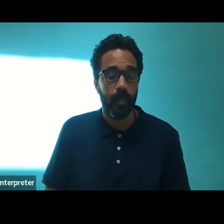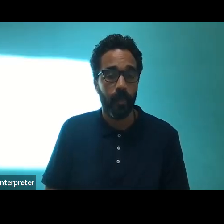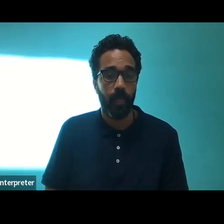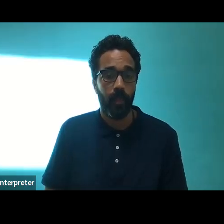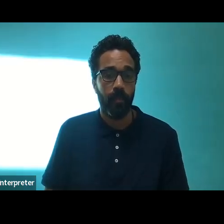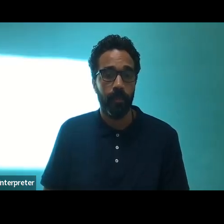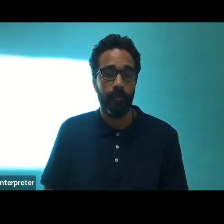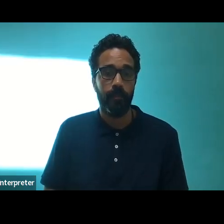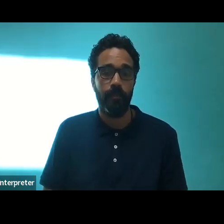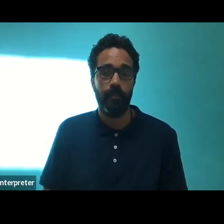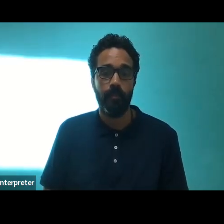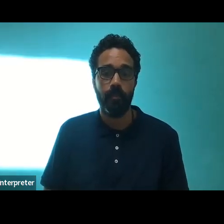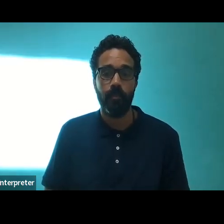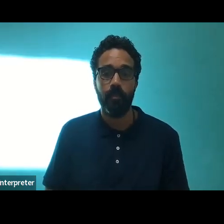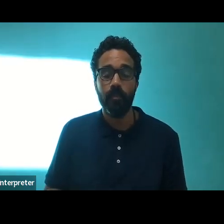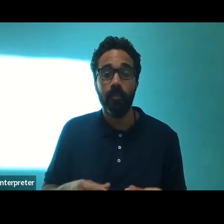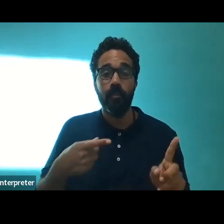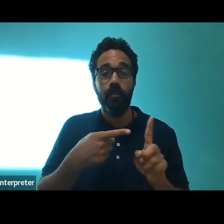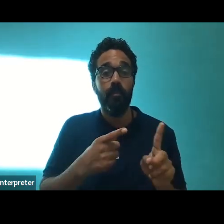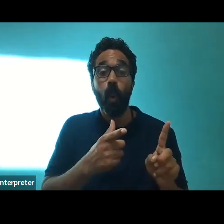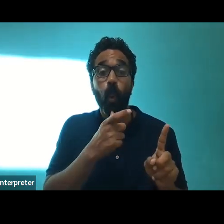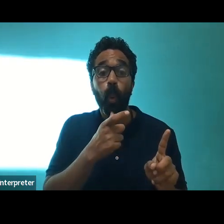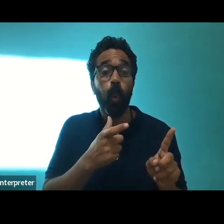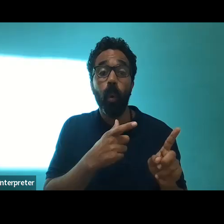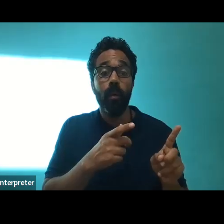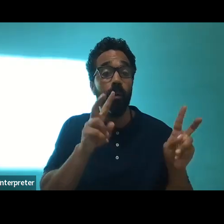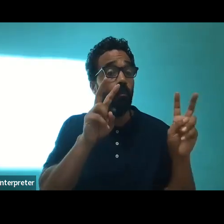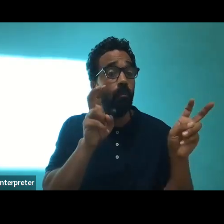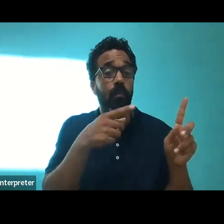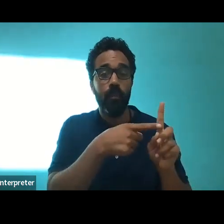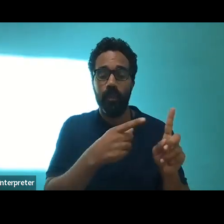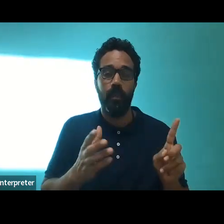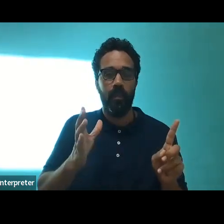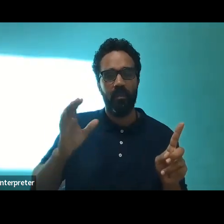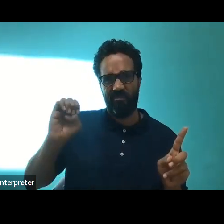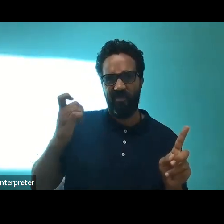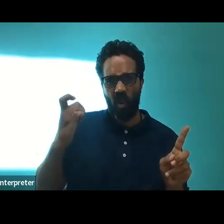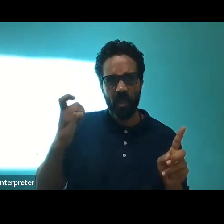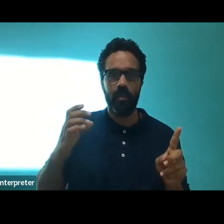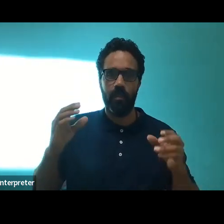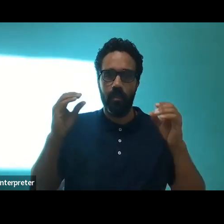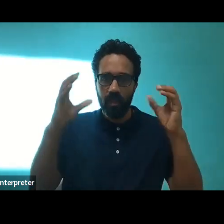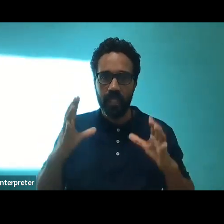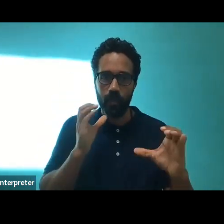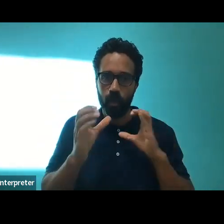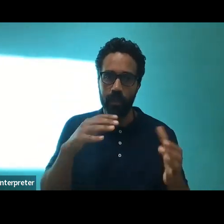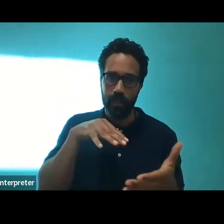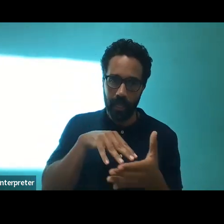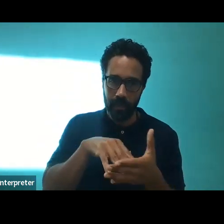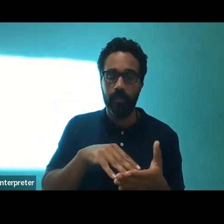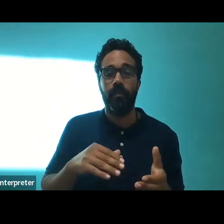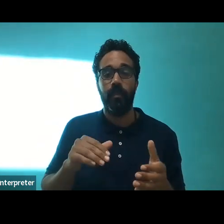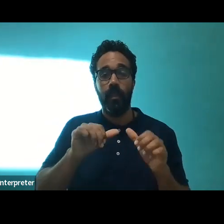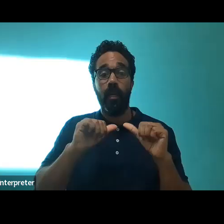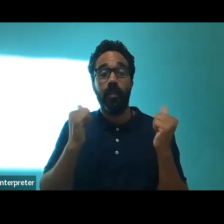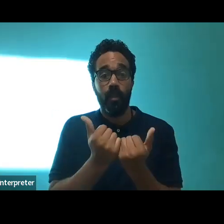a former professor of communication studies, an associate director of the Center for